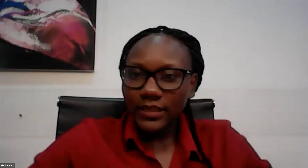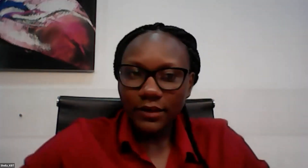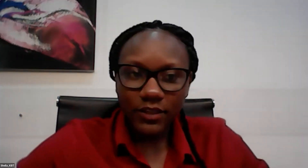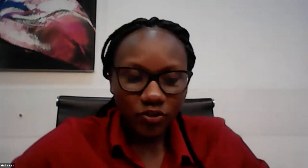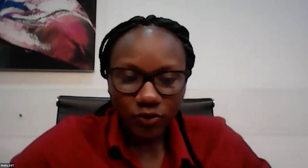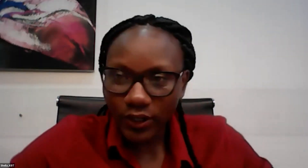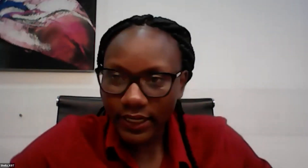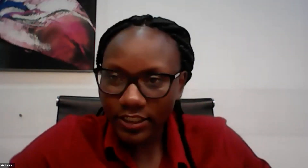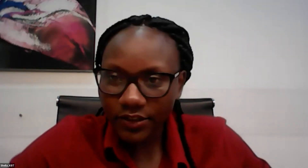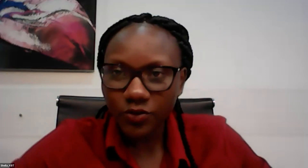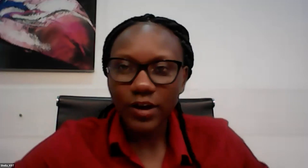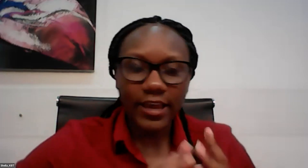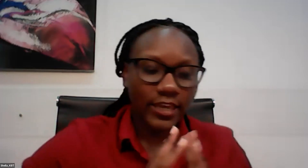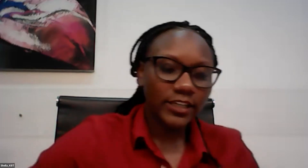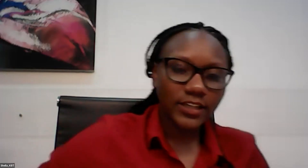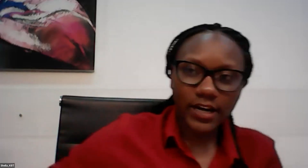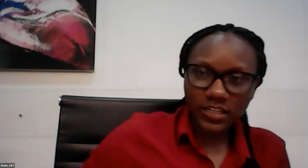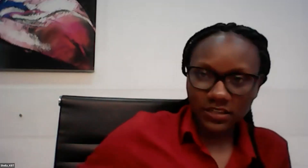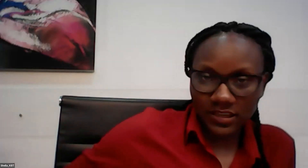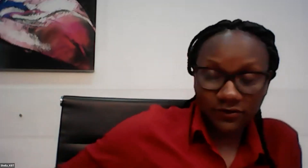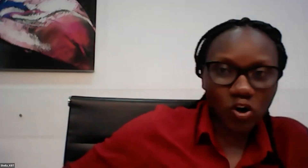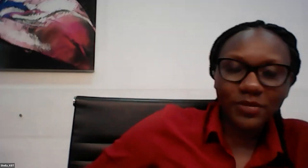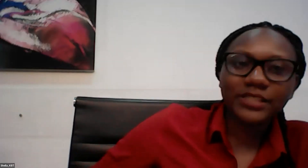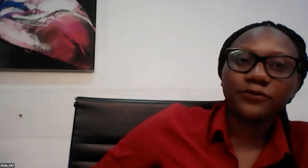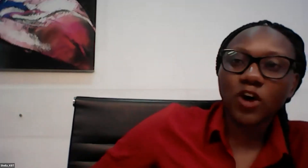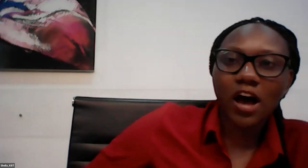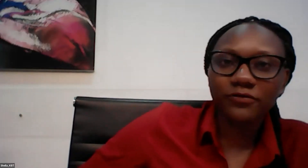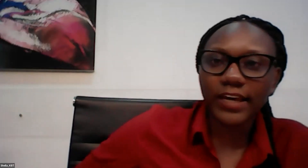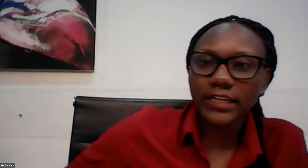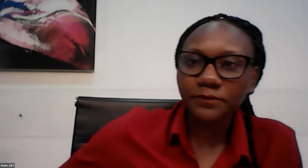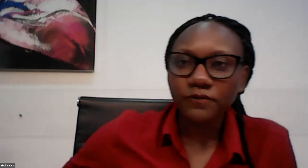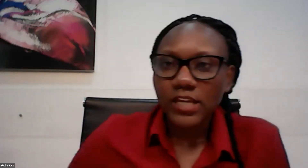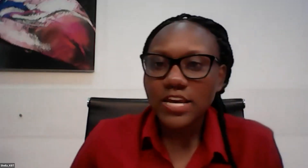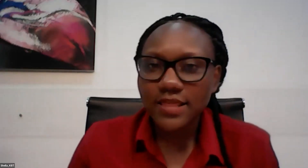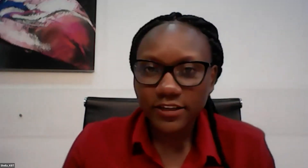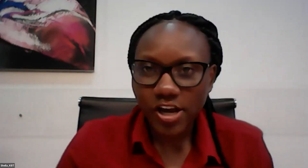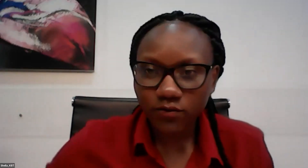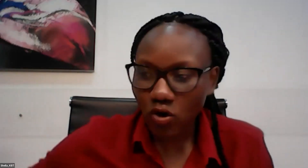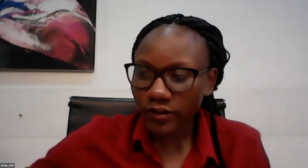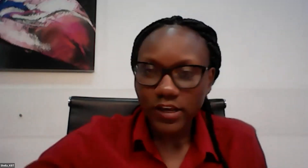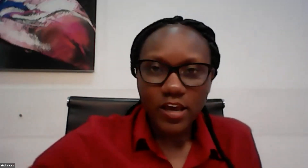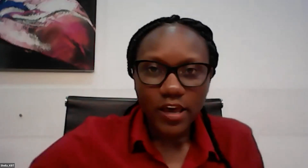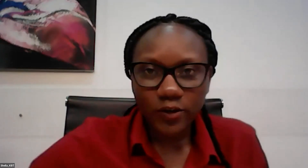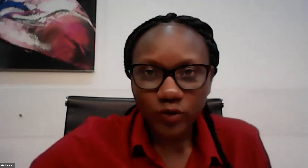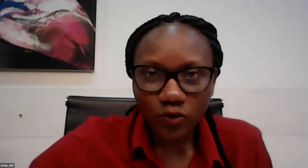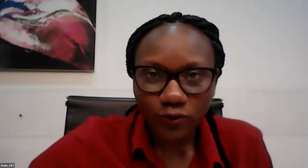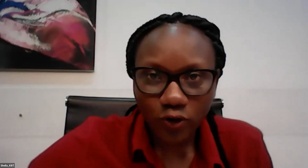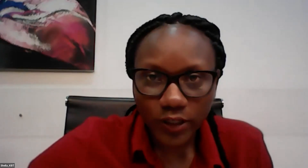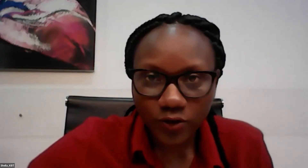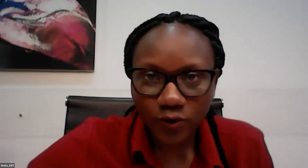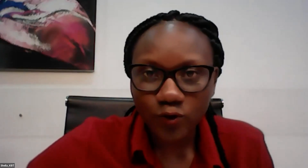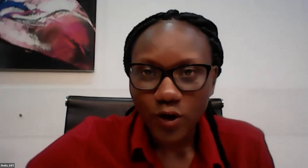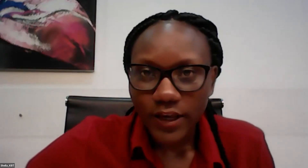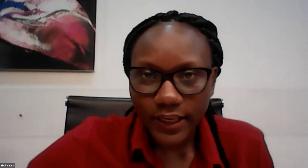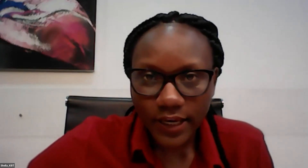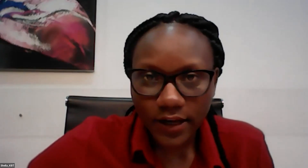at this time that you also get a chance to, again, interact, give your comments if you have any in the chat box. And we look